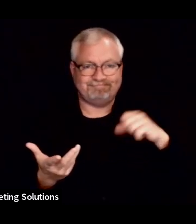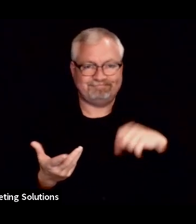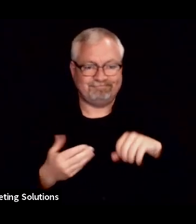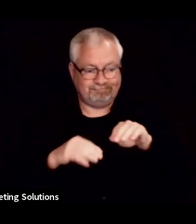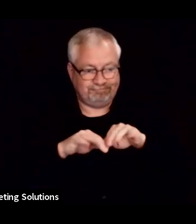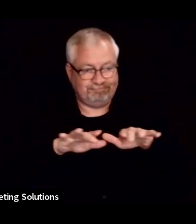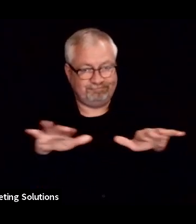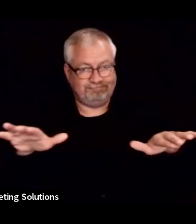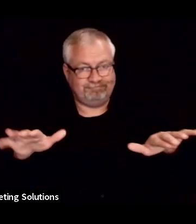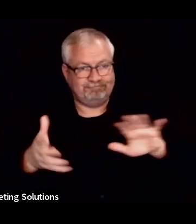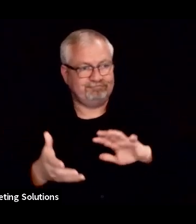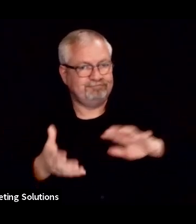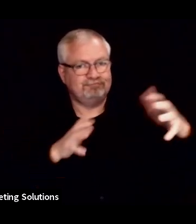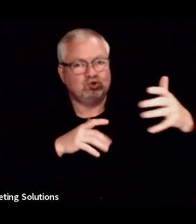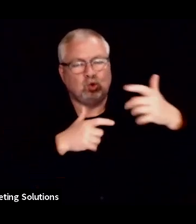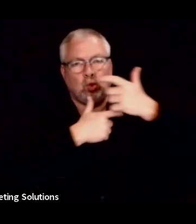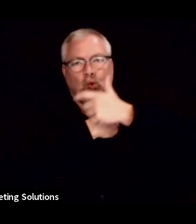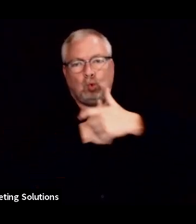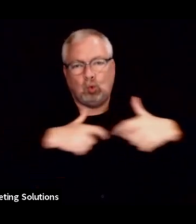loss for the people whose